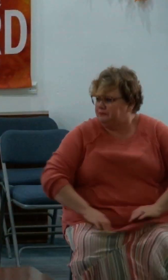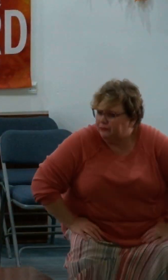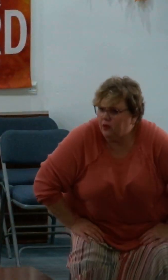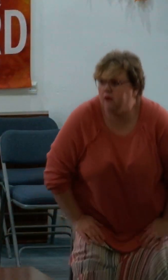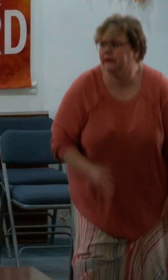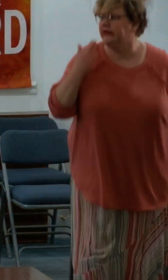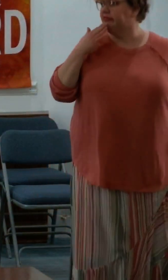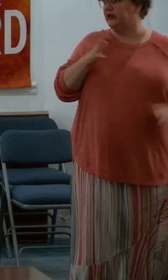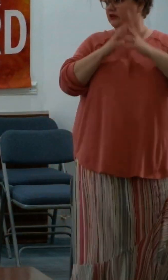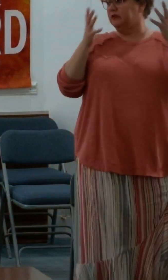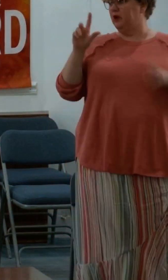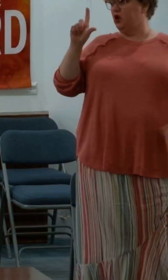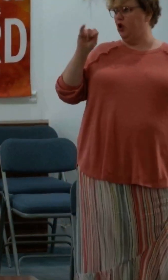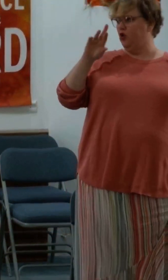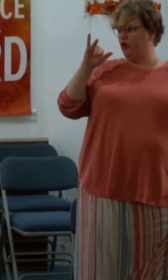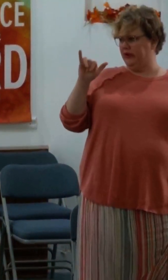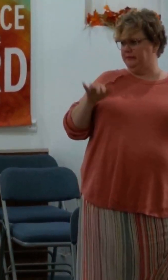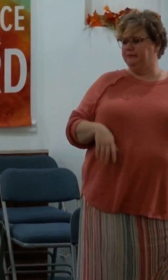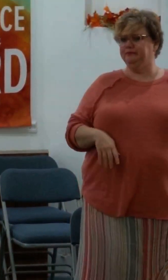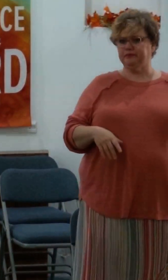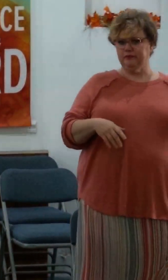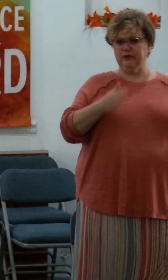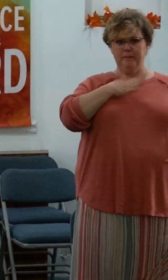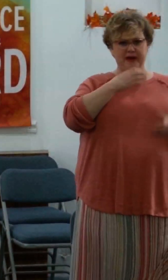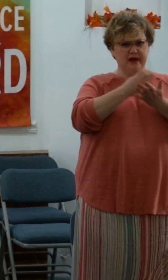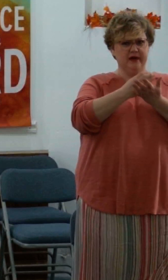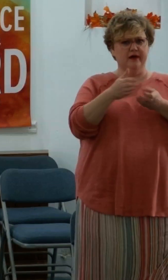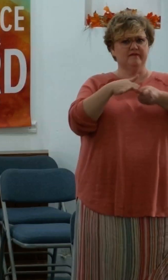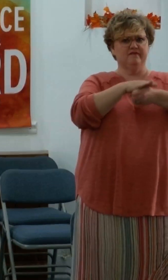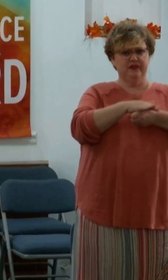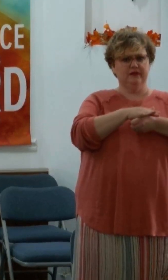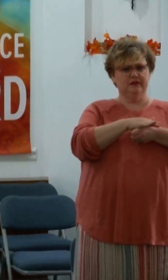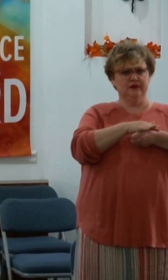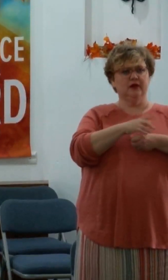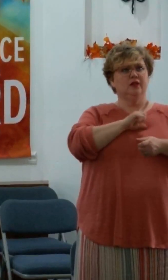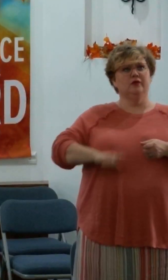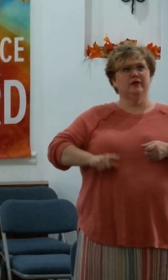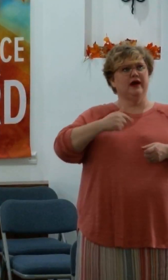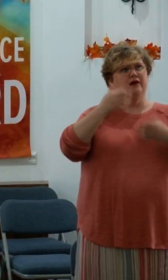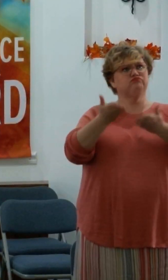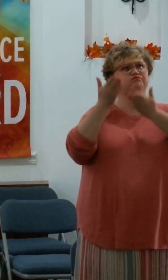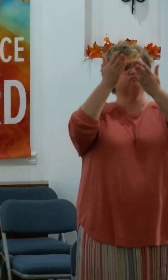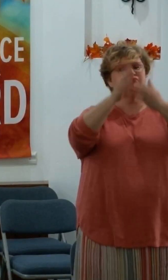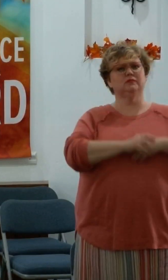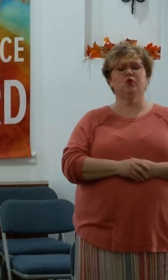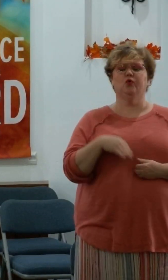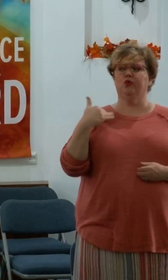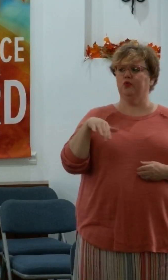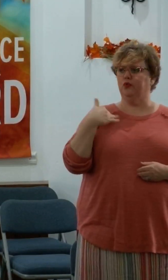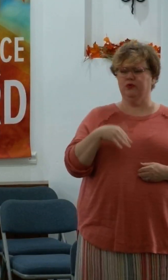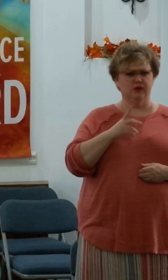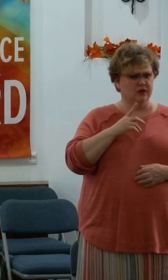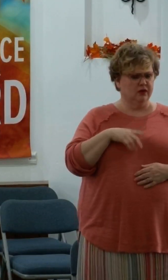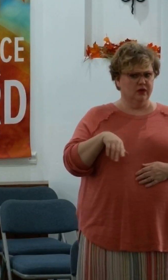Thank you so very much, Lori. Fill my cup, Lord. I lift it up, Lord. Oh, have you